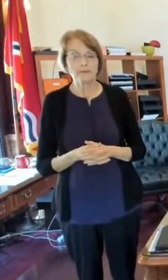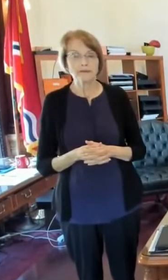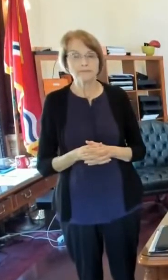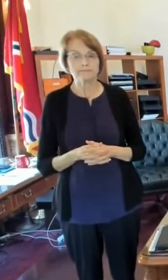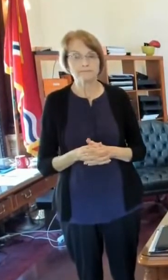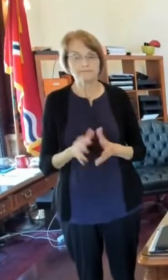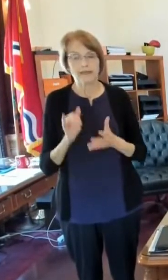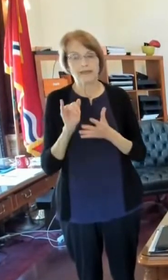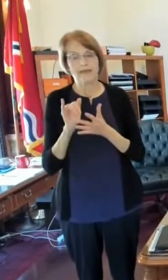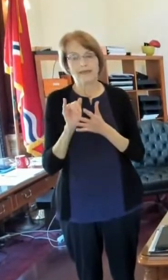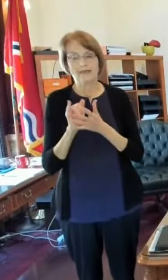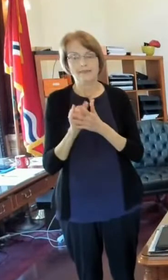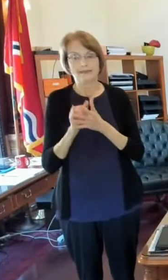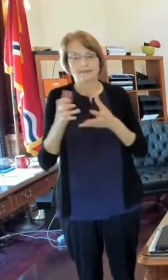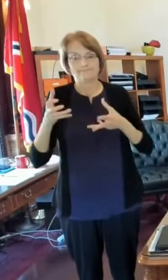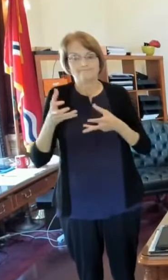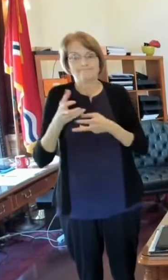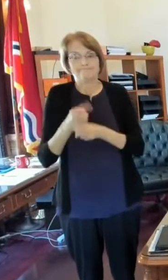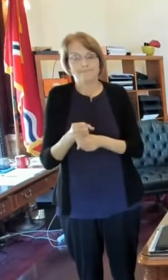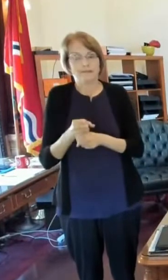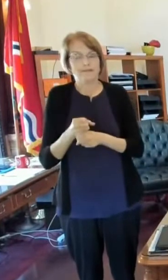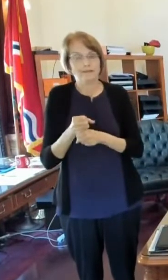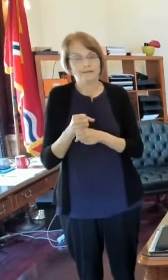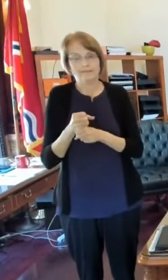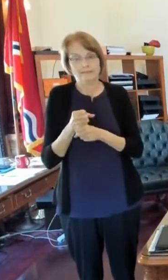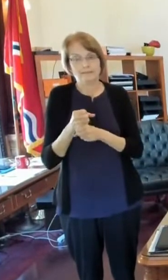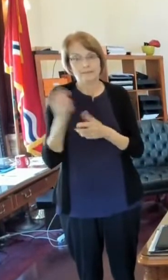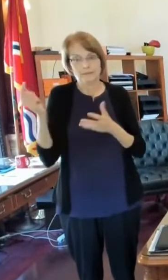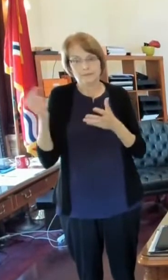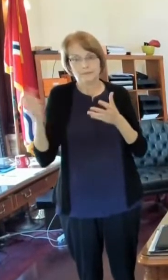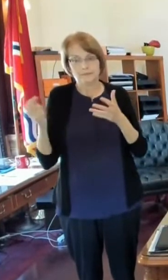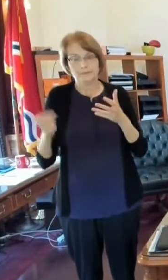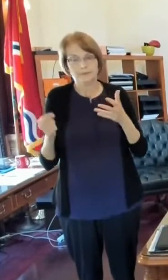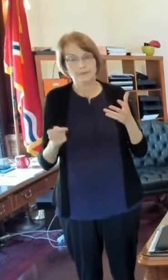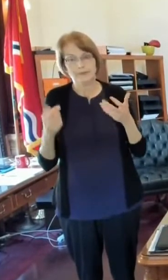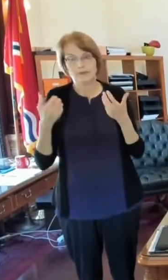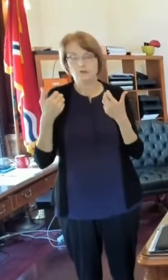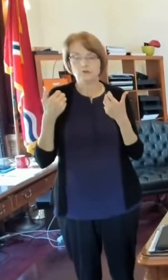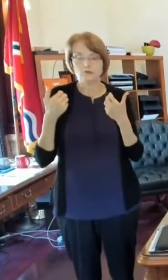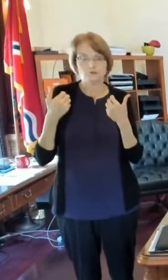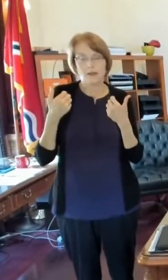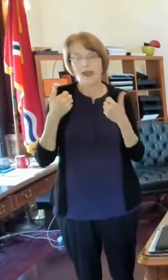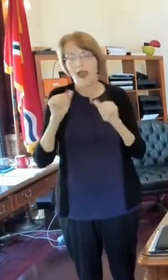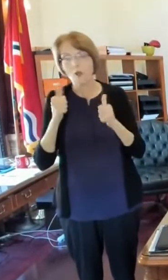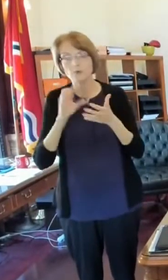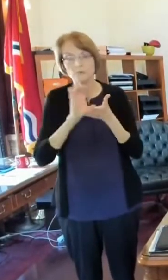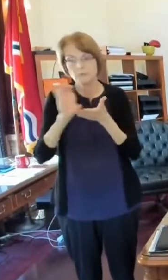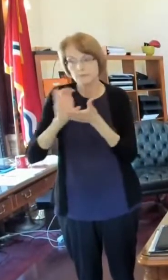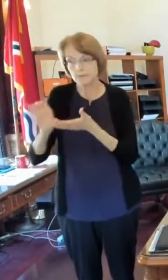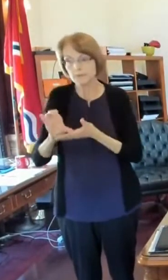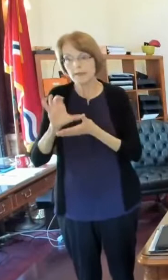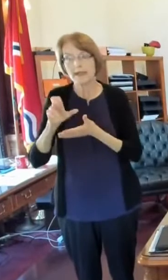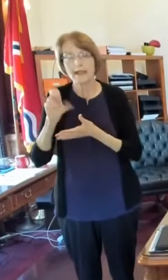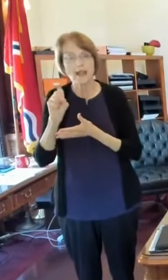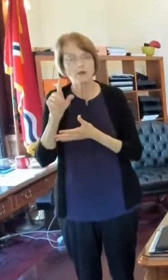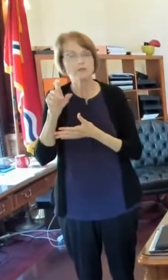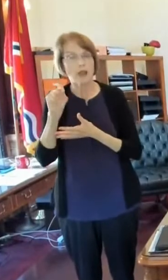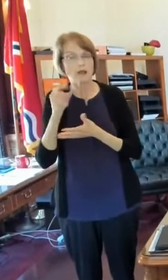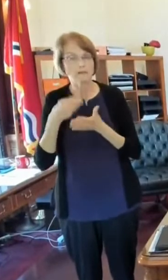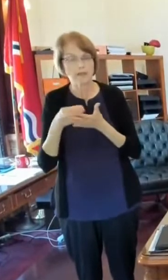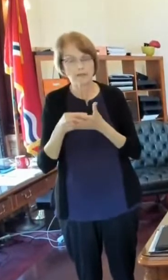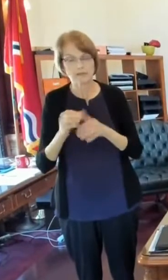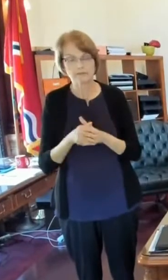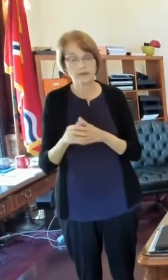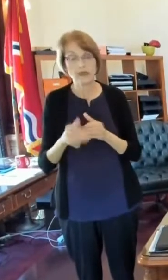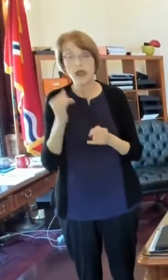just a little bit of a recap of major efforts for the CARES Act money. And then I guess the last thing is we've spent, and